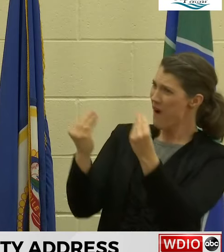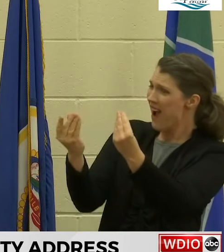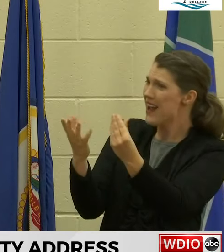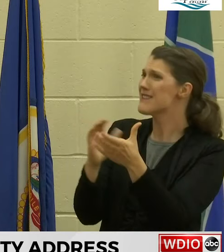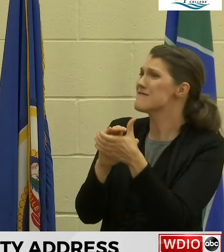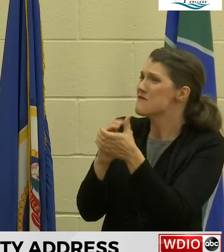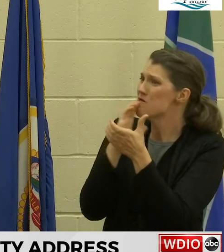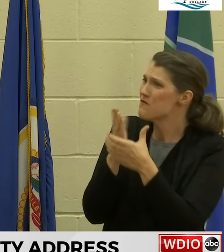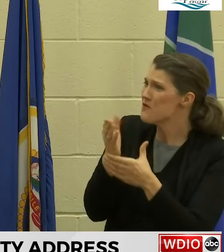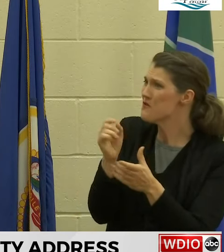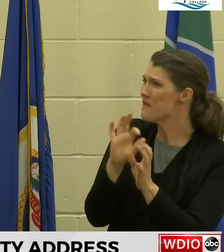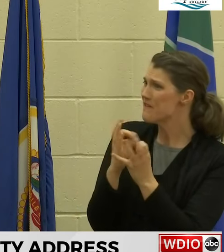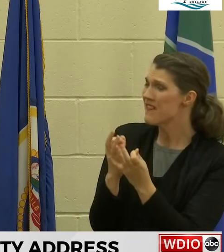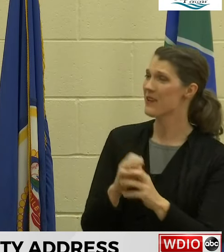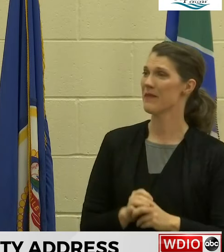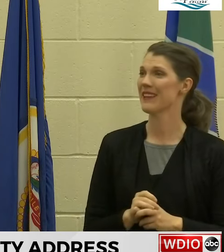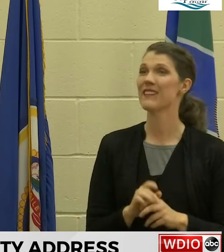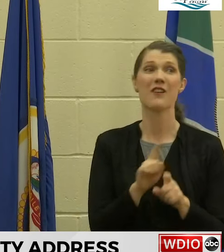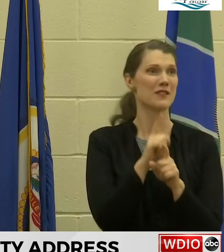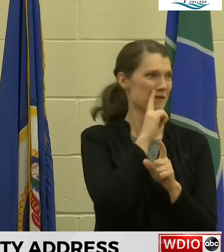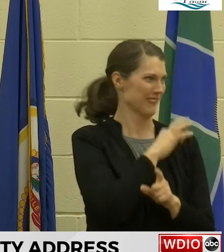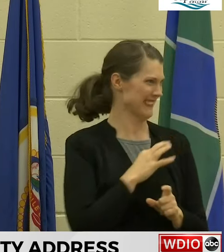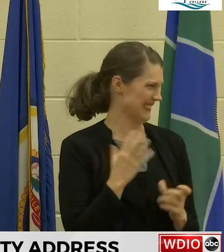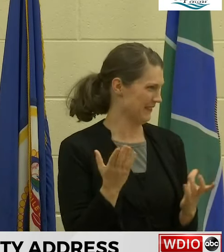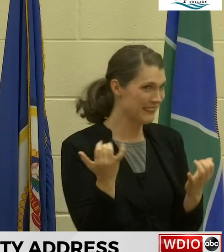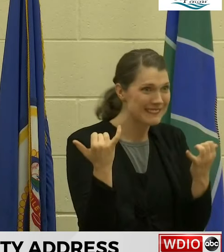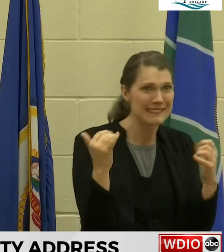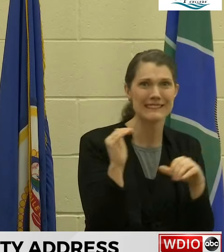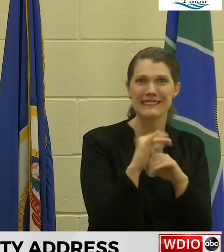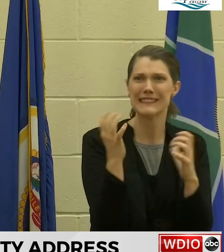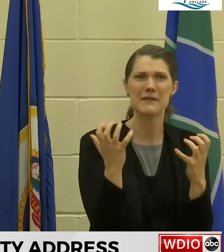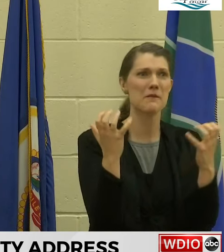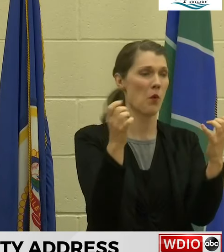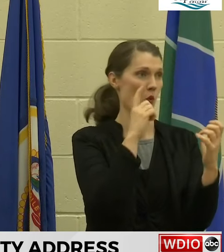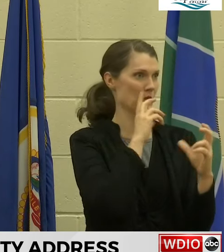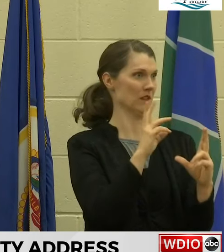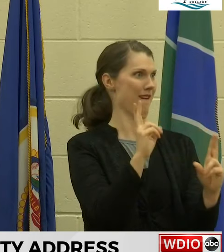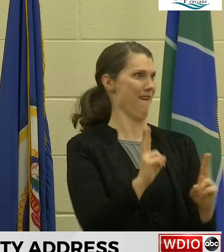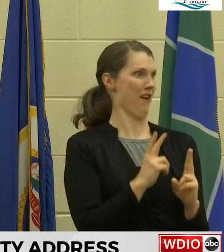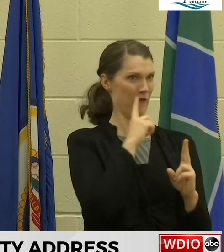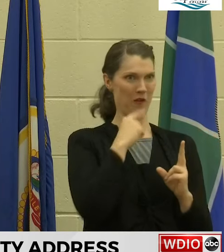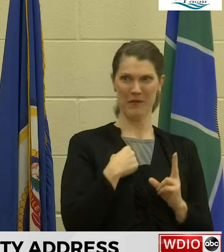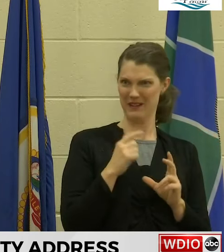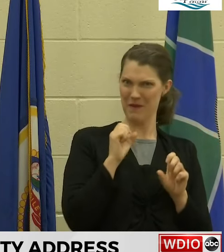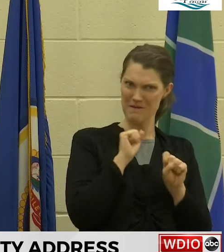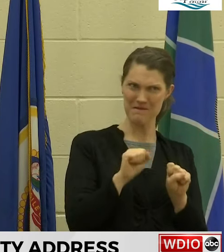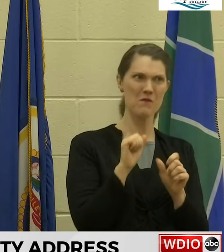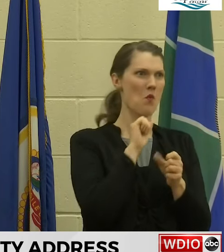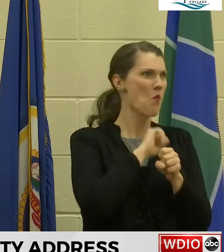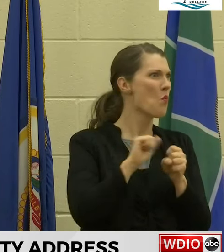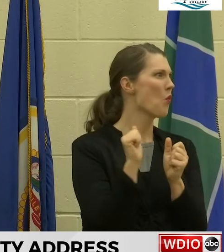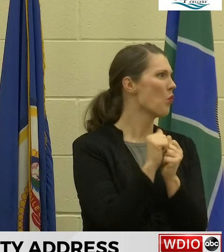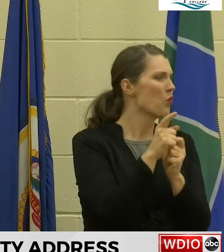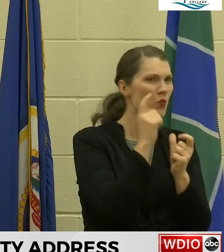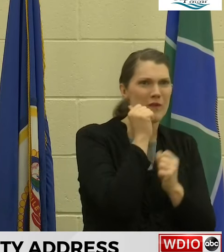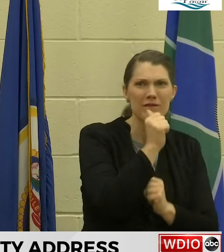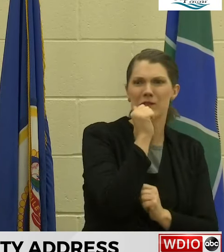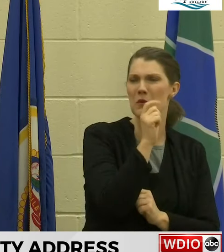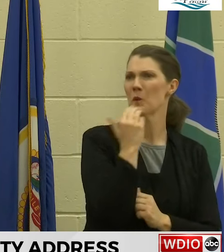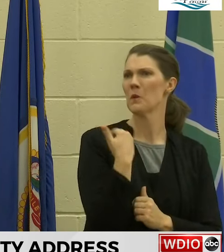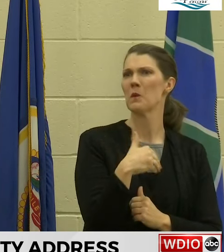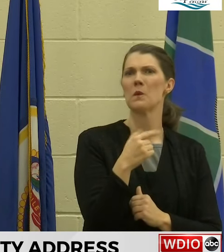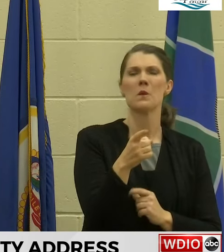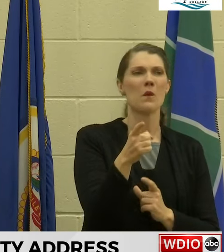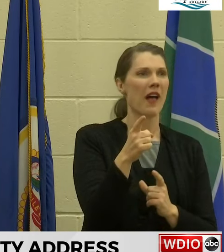to you and your family. To the many, many staff who are here, it is truly an honor to go to work with all of you every single day. I have